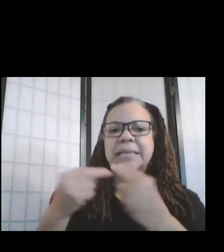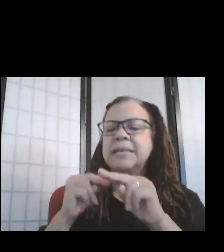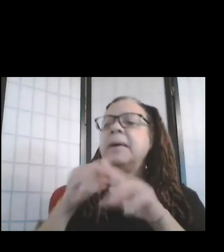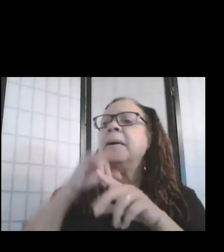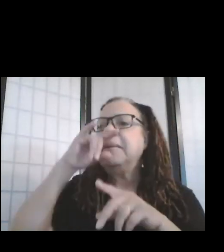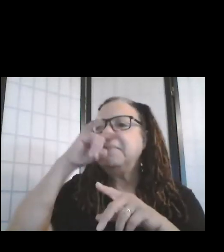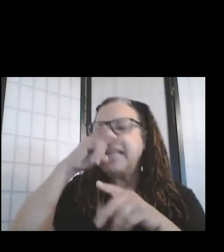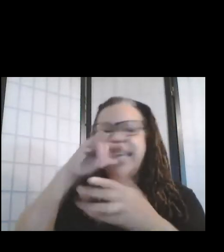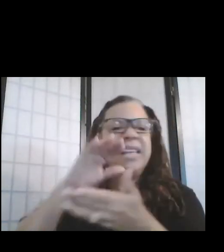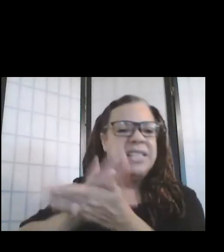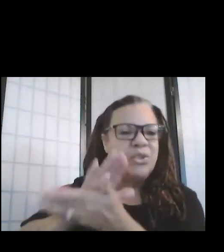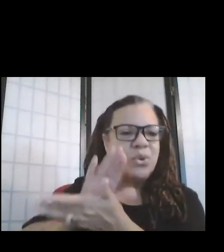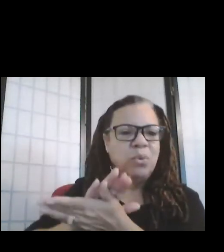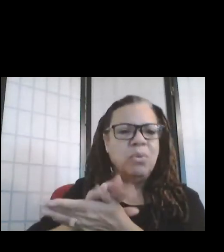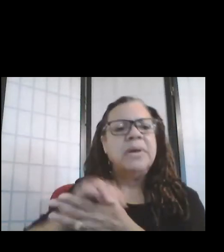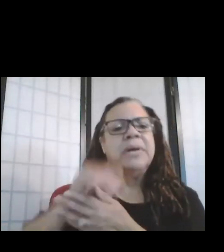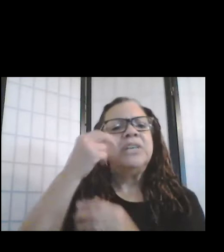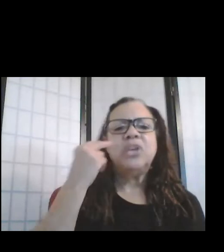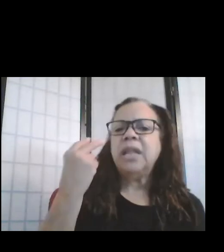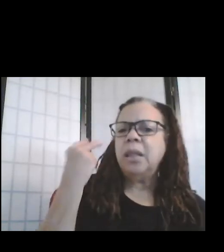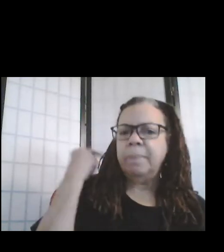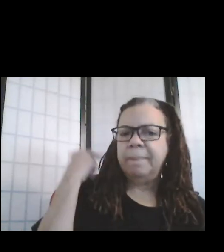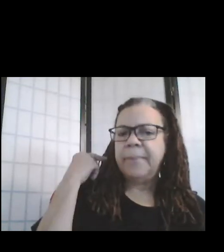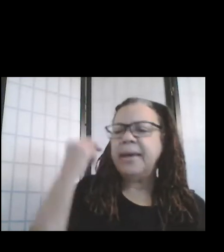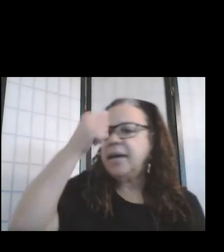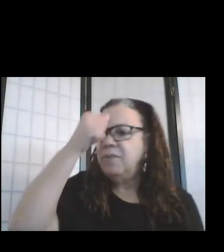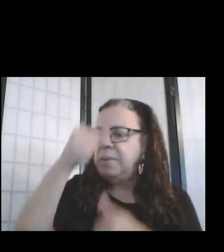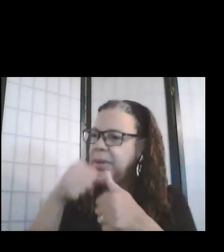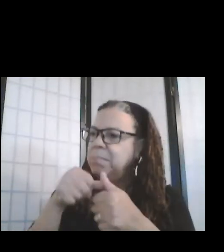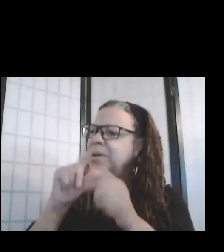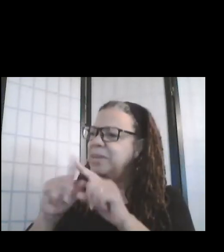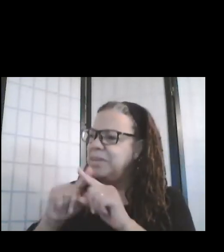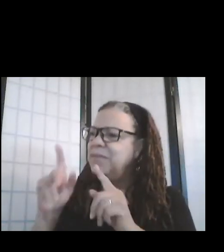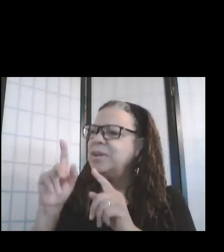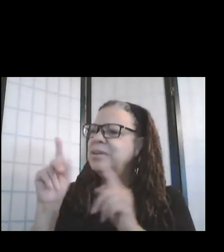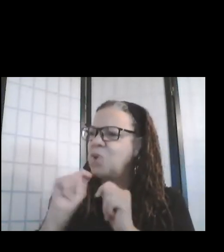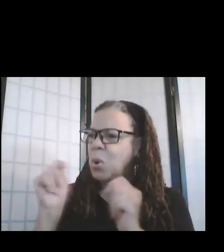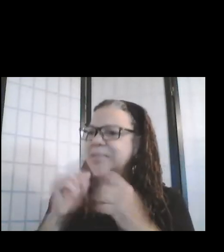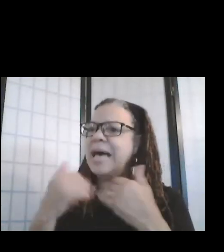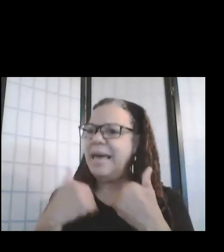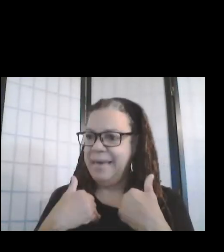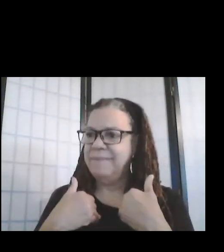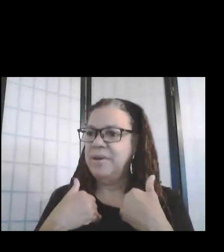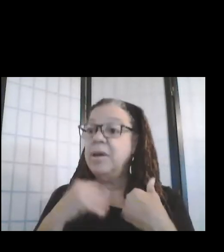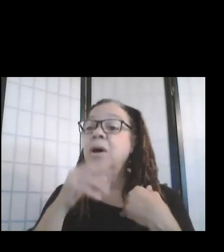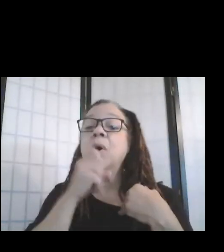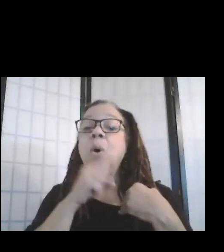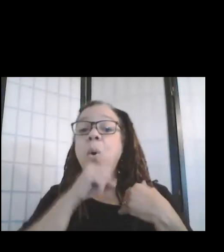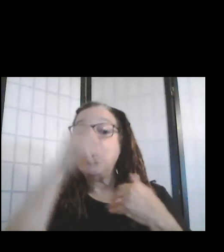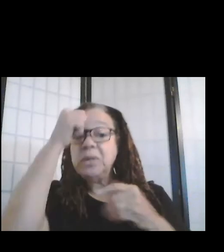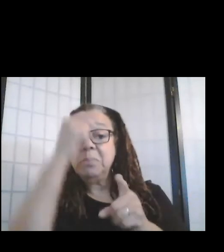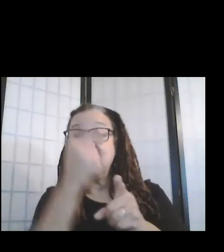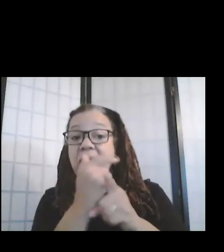thinking about her own childhood experiments with construction toys. While her older brother and his friends were into